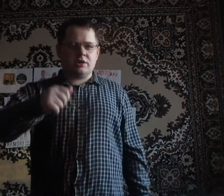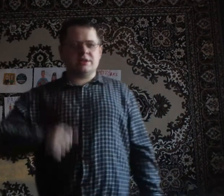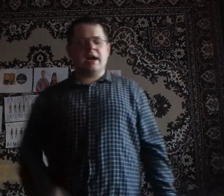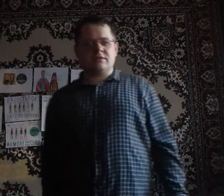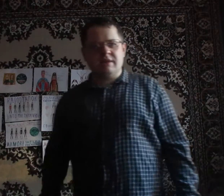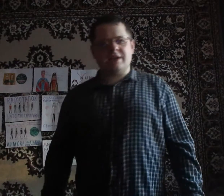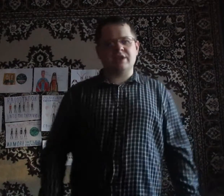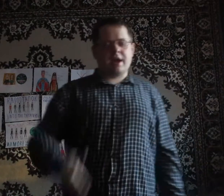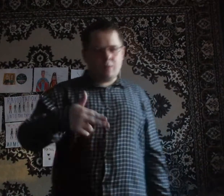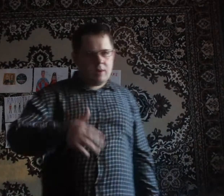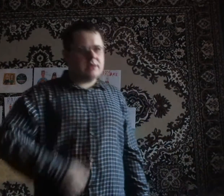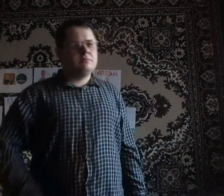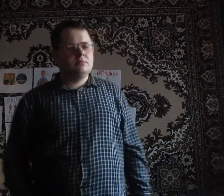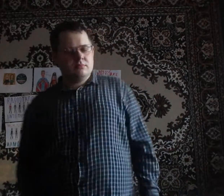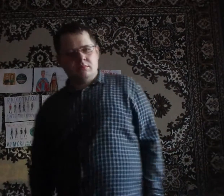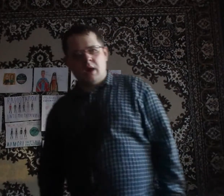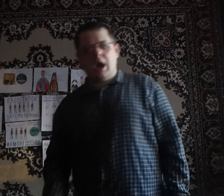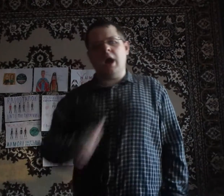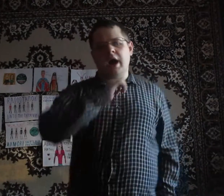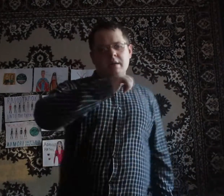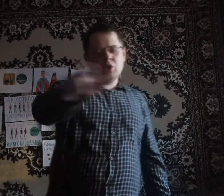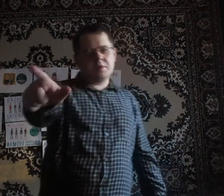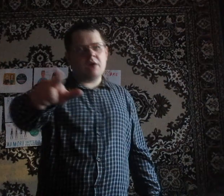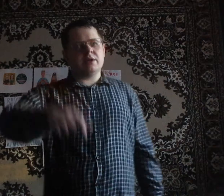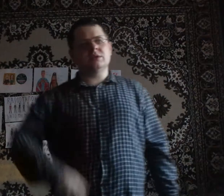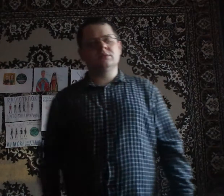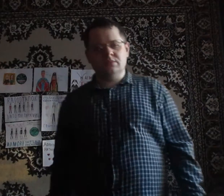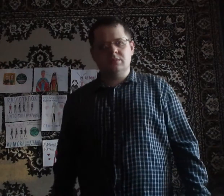Jordan Carter, Carter. What? I'm your brother.